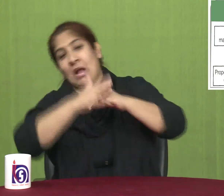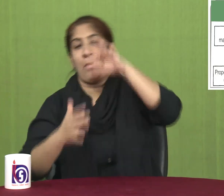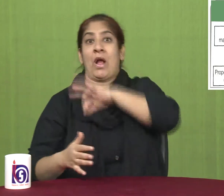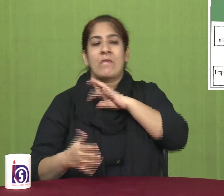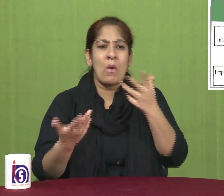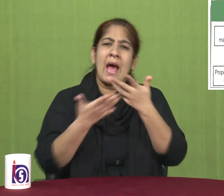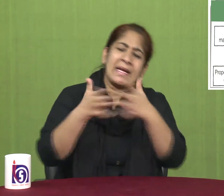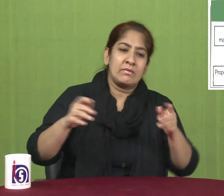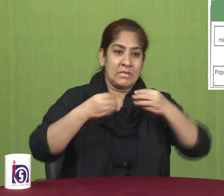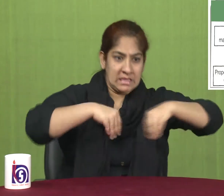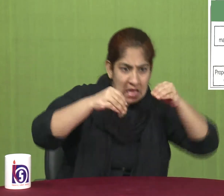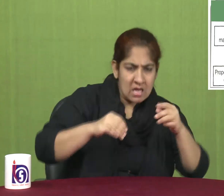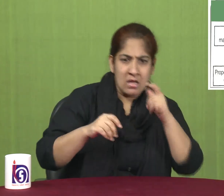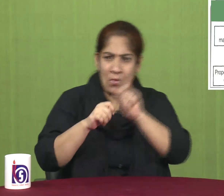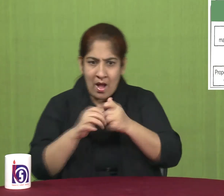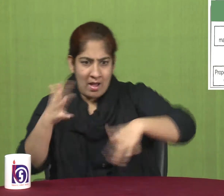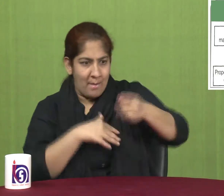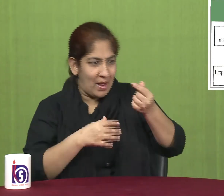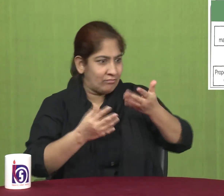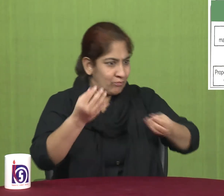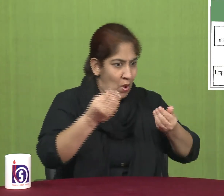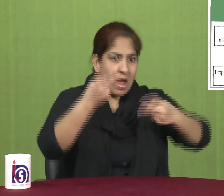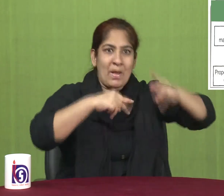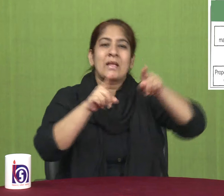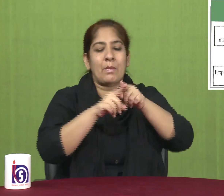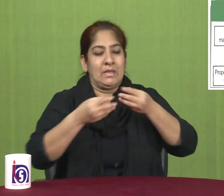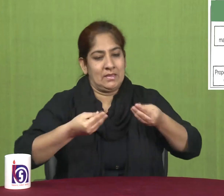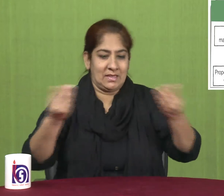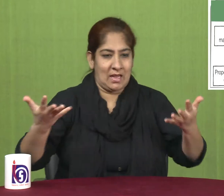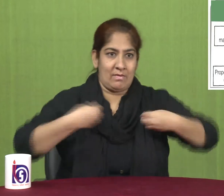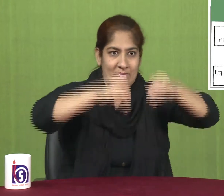people who have very good amount of profit.